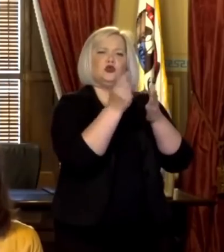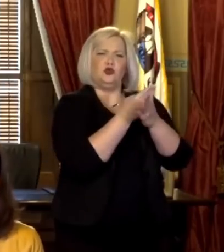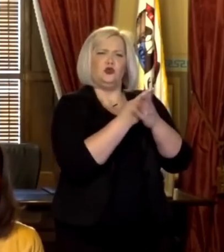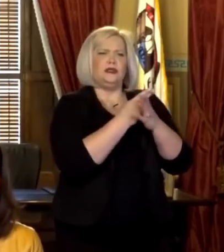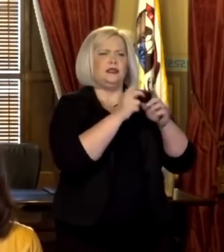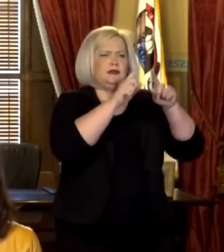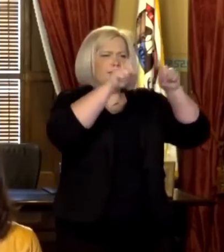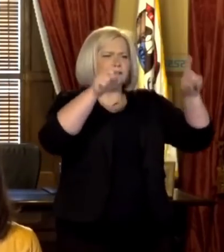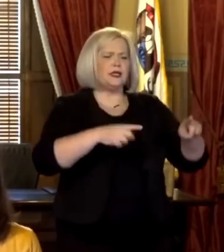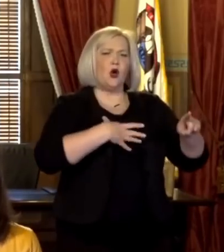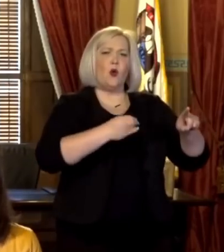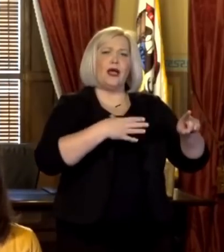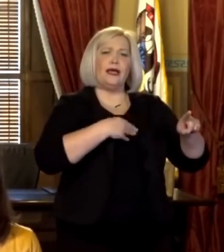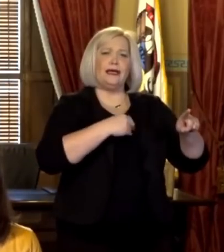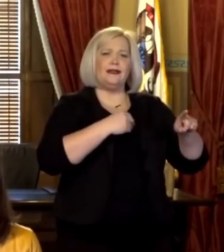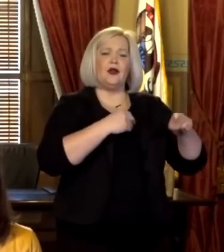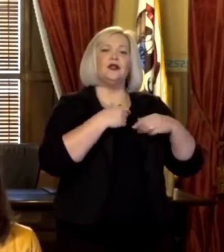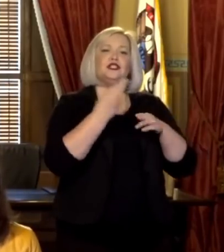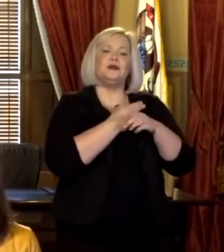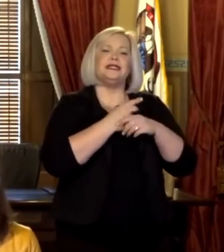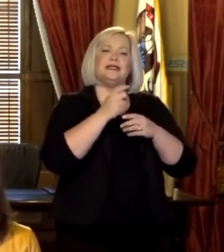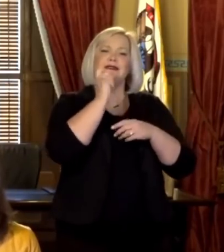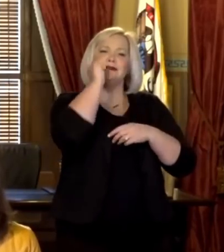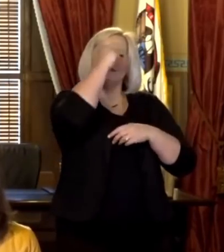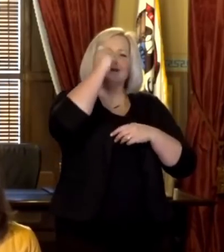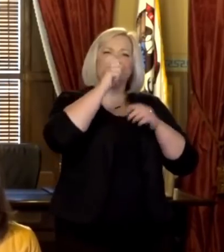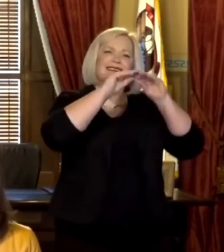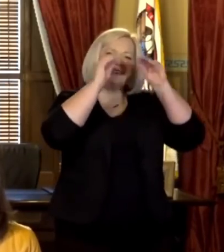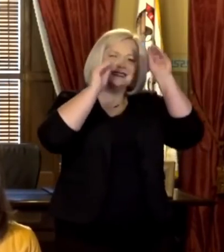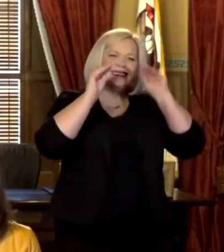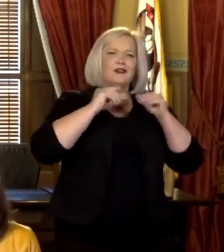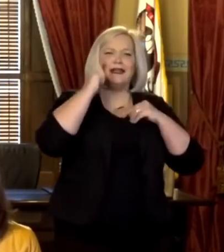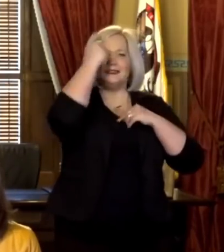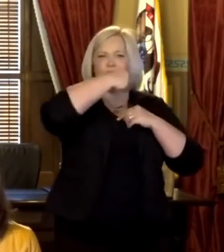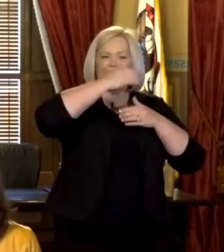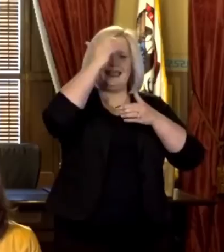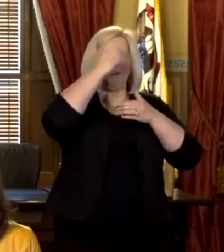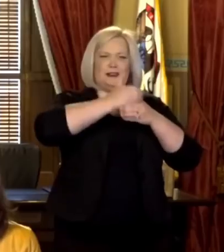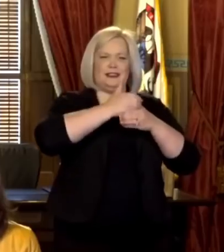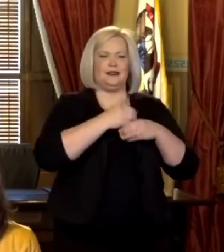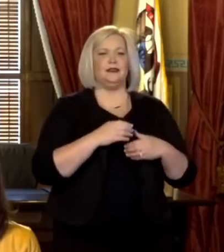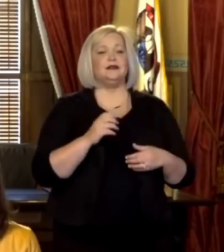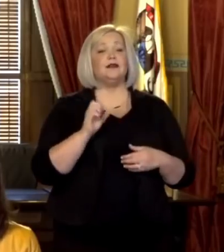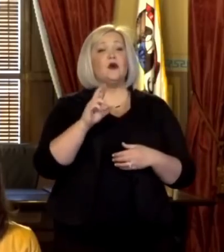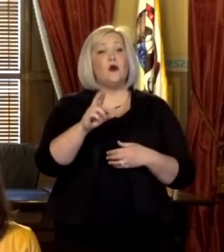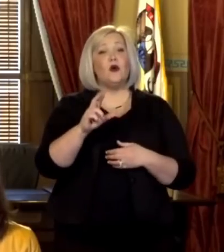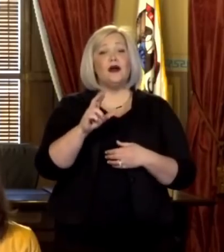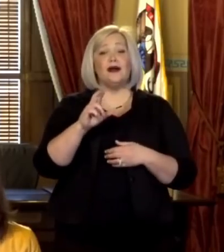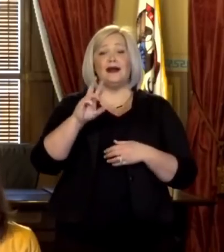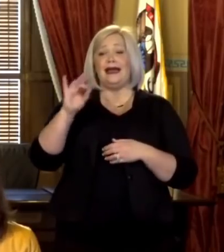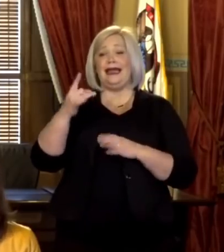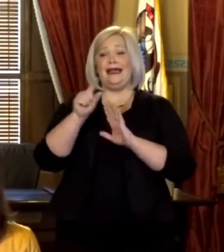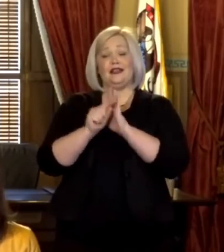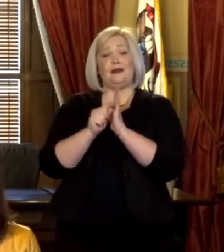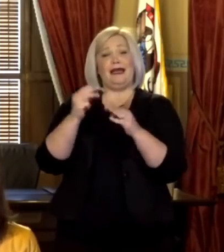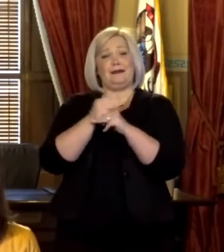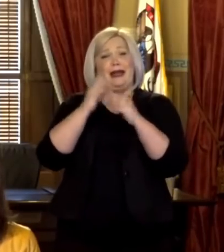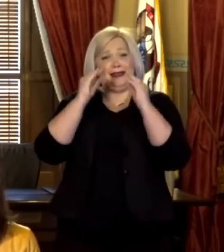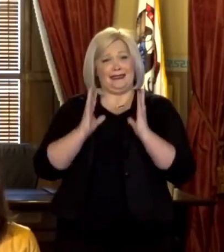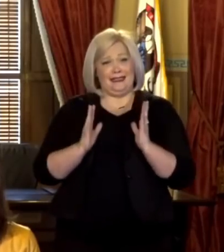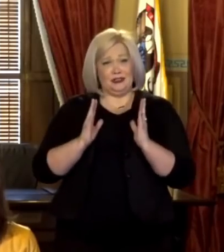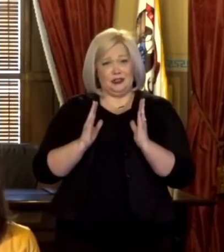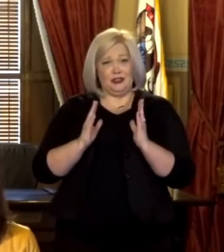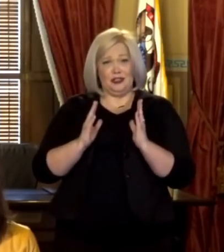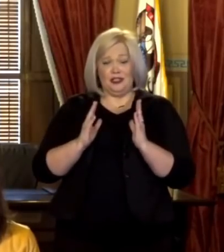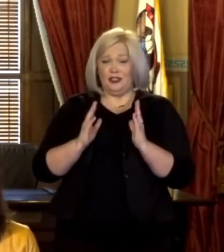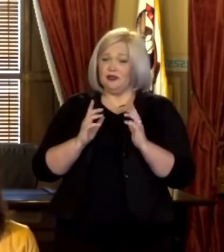draw pictures on her face shield. Or the 8th grade math teacher who writes problems on students' driveways in chalk as they go for